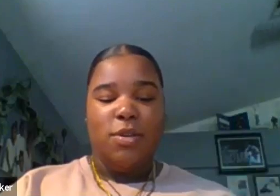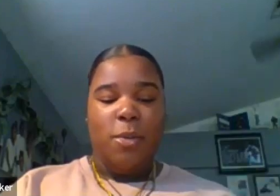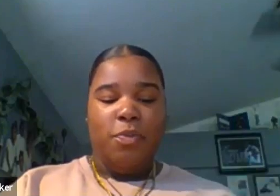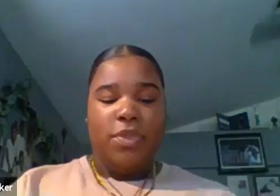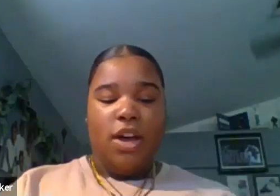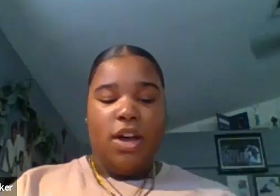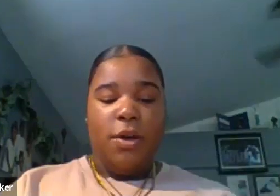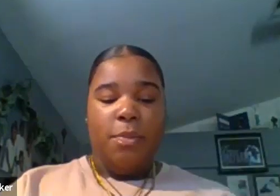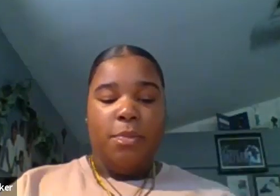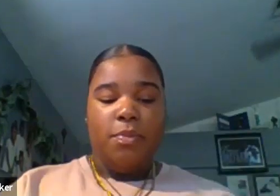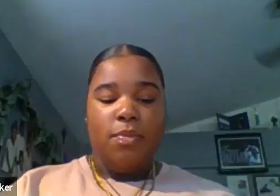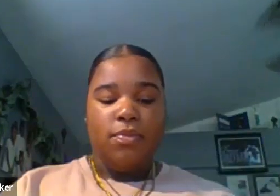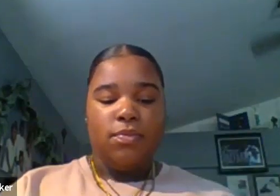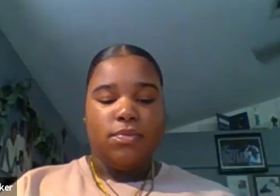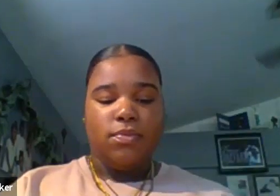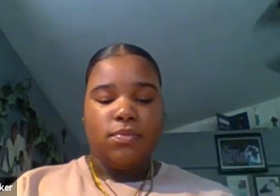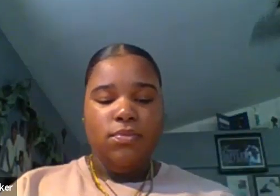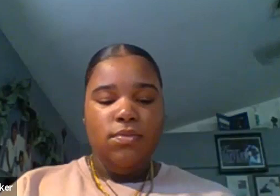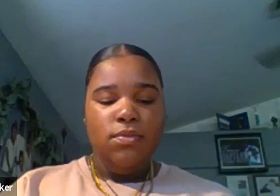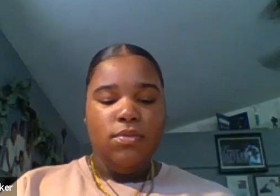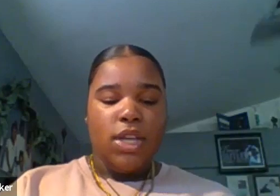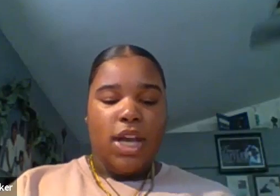discrimination. Um,